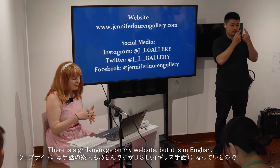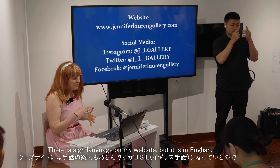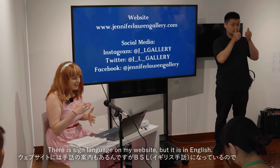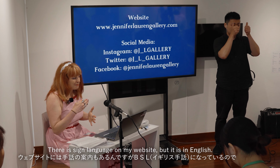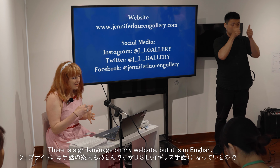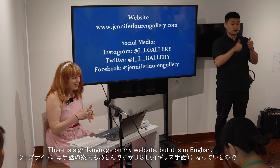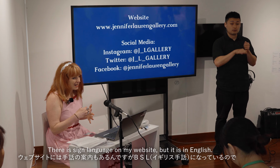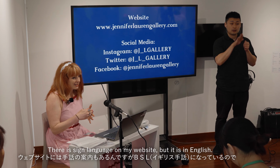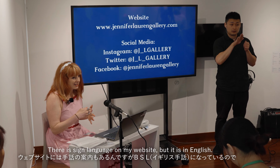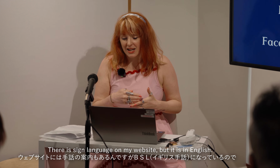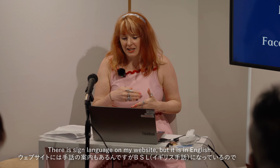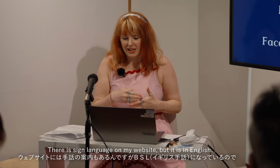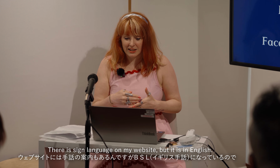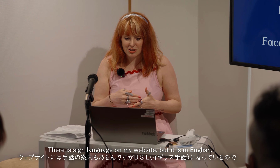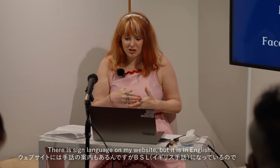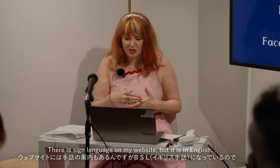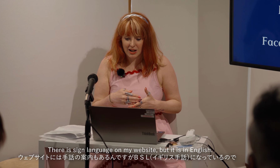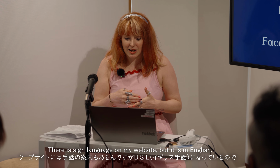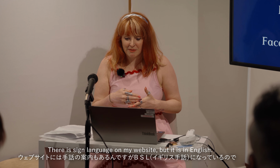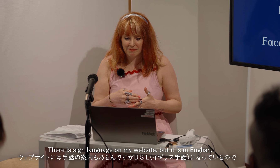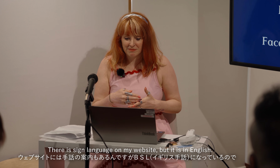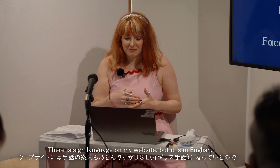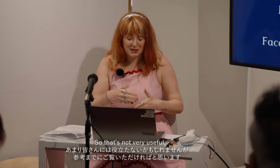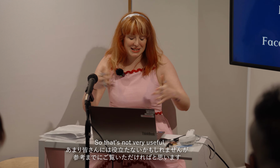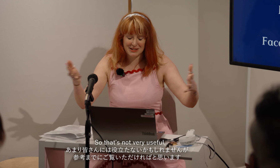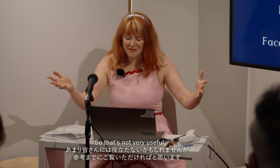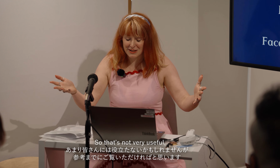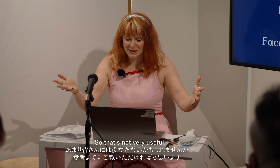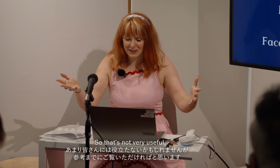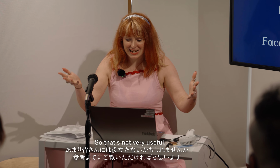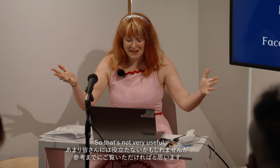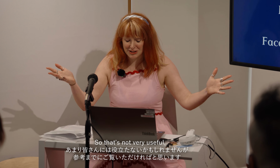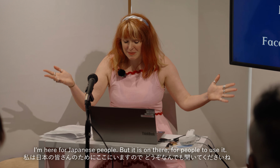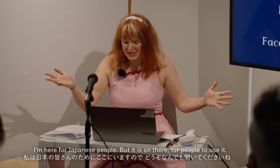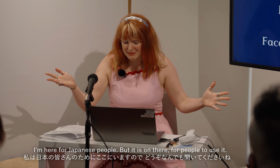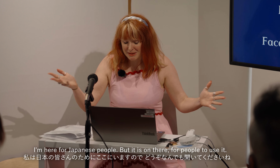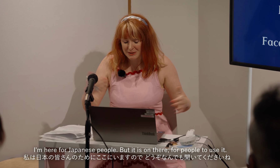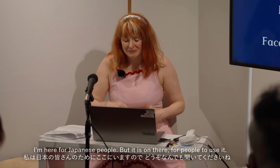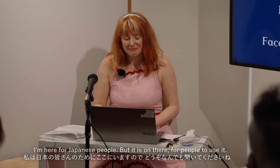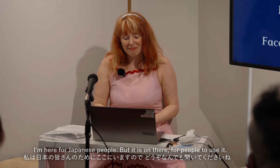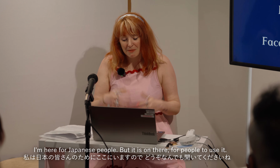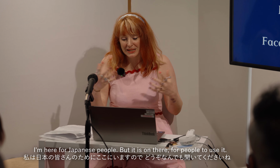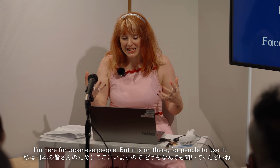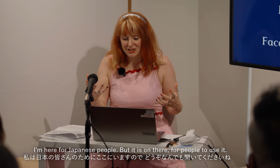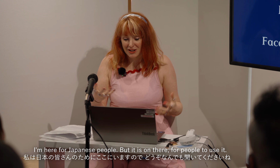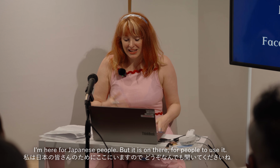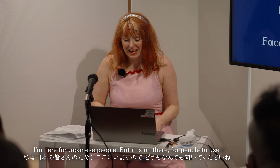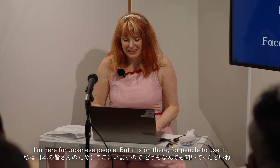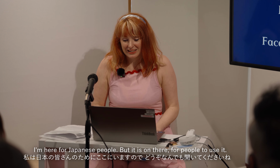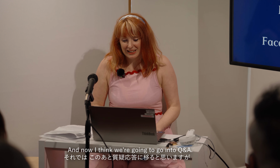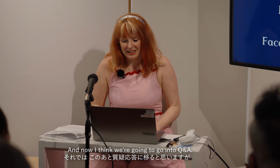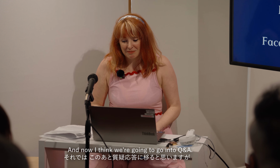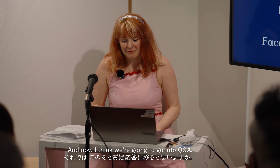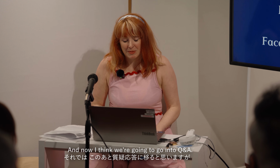language on my website, but it is in English. So that's not very useful, I hear, for Japanese people, but it is on